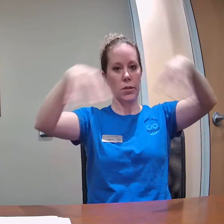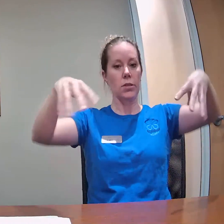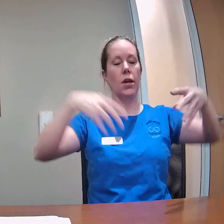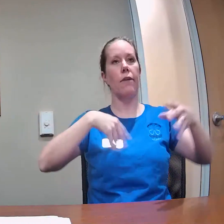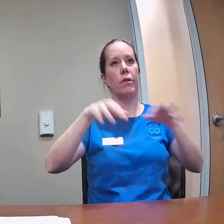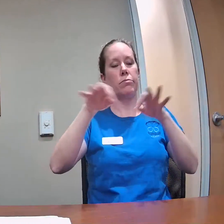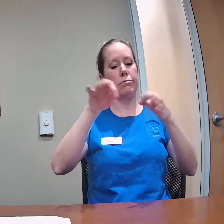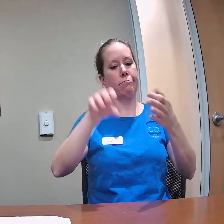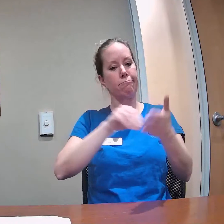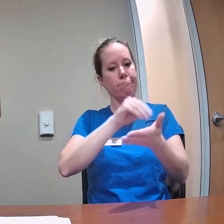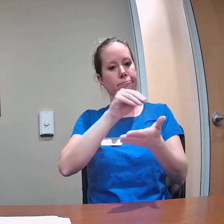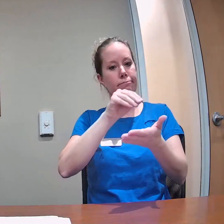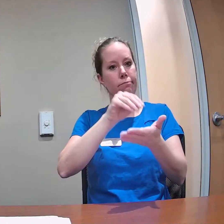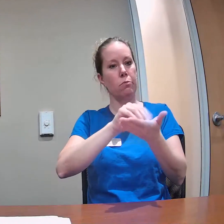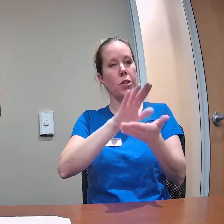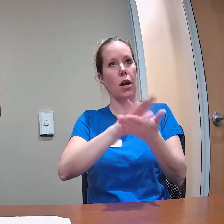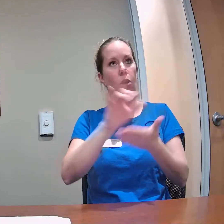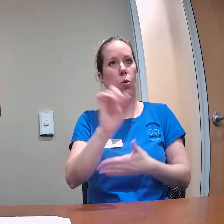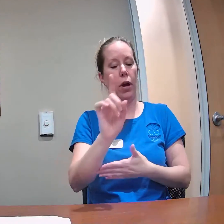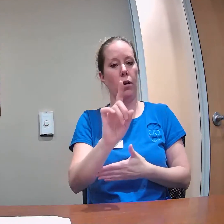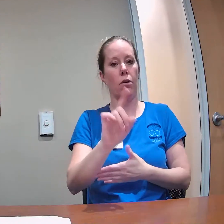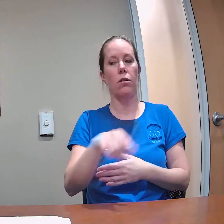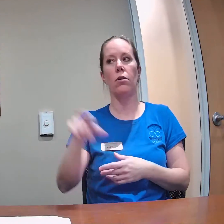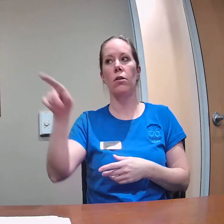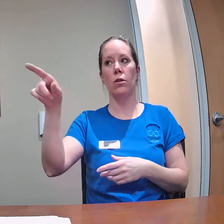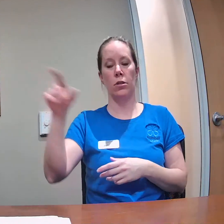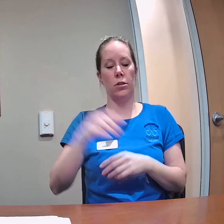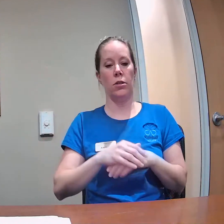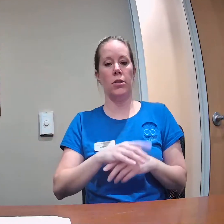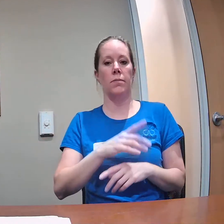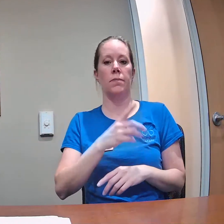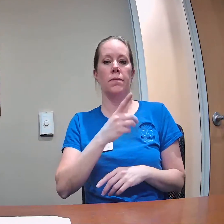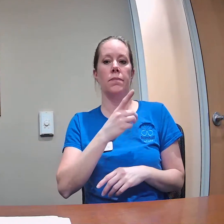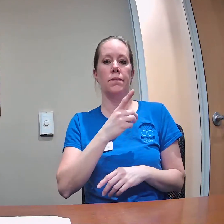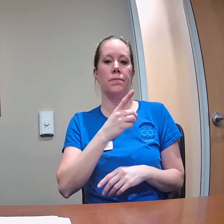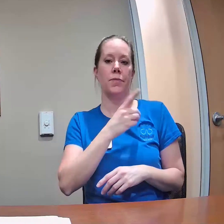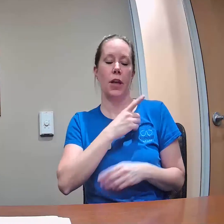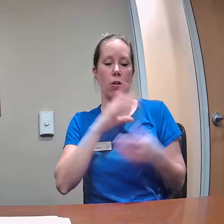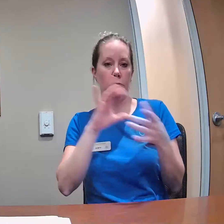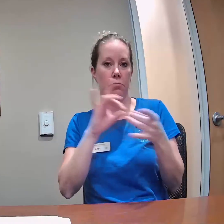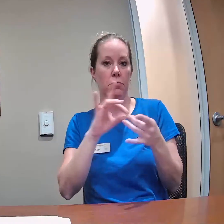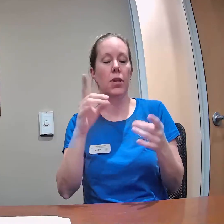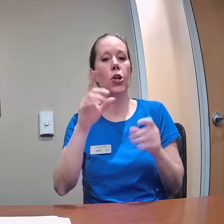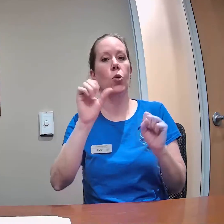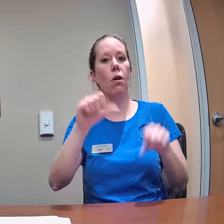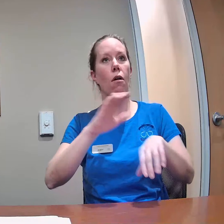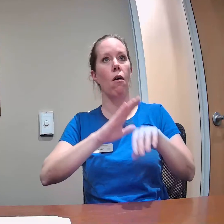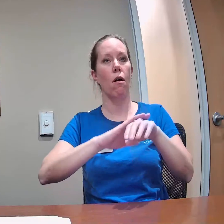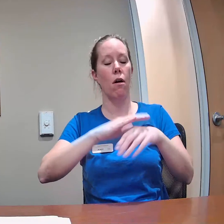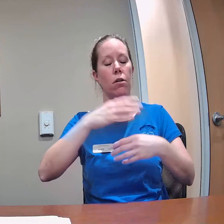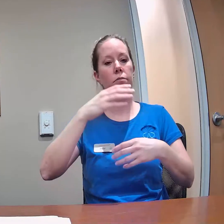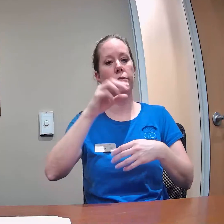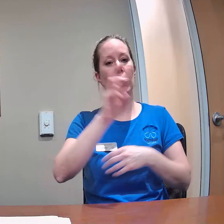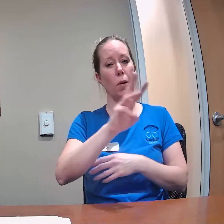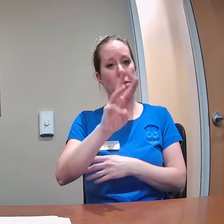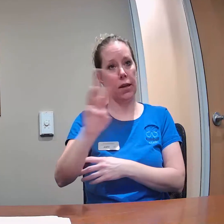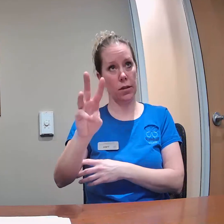go. If you go on the website, there's a window. Oh, and I've been told that you can also do it on the